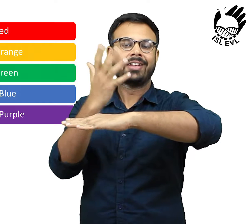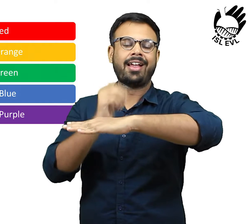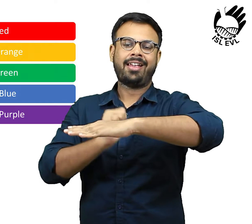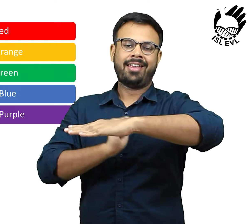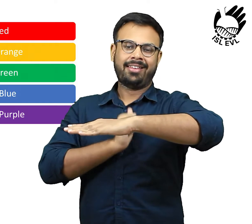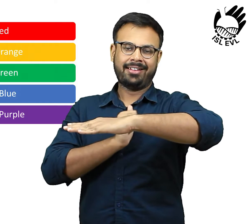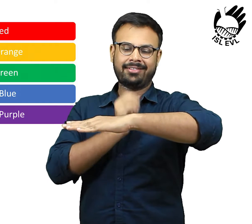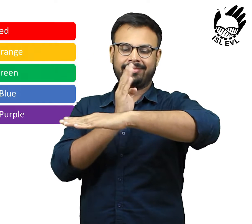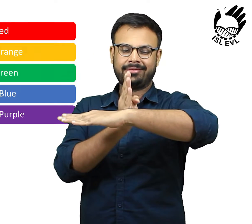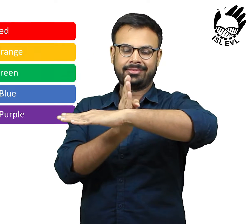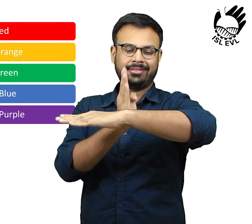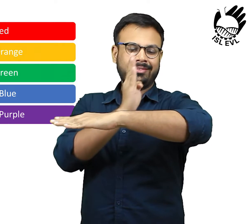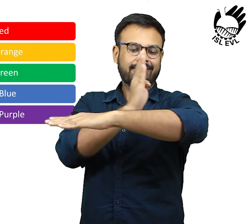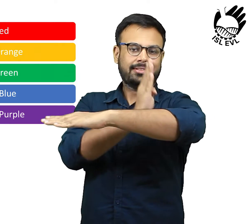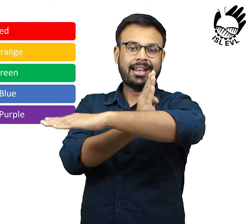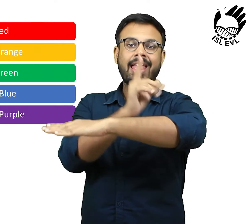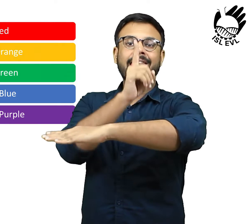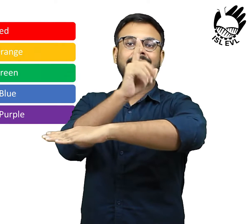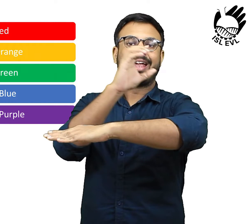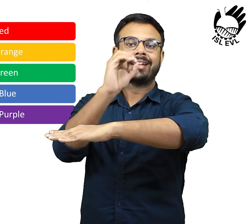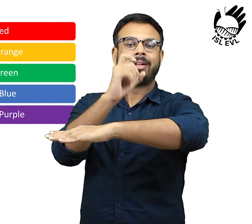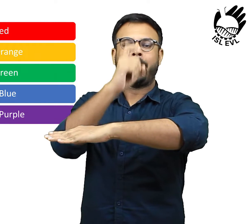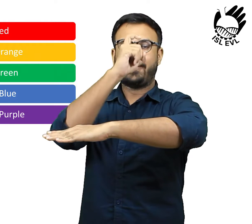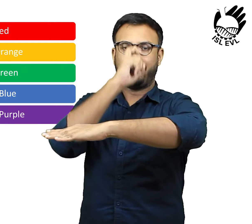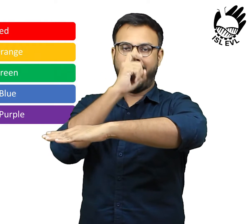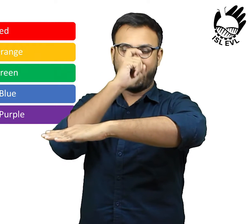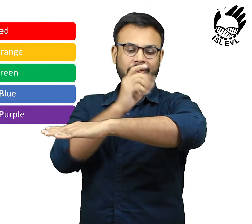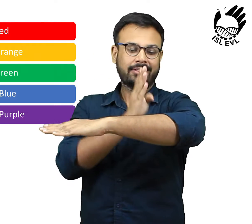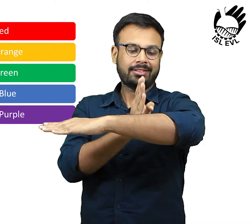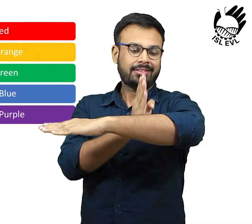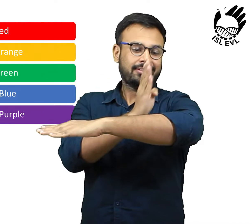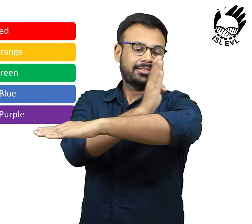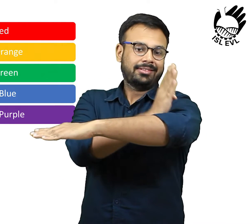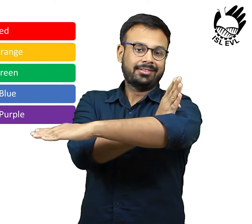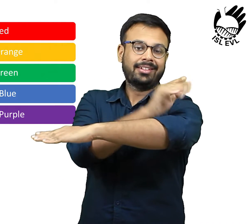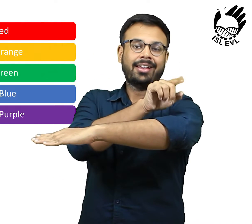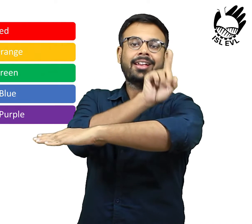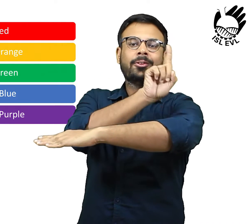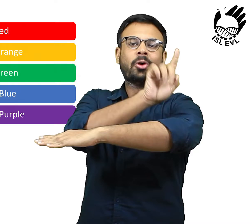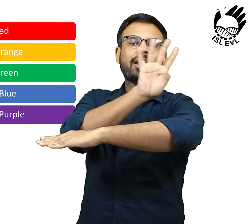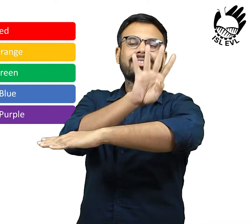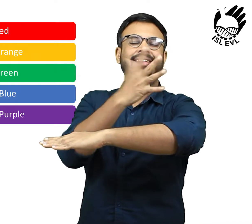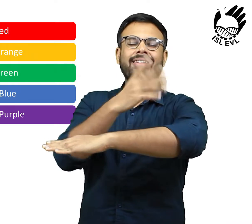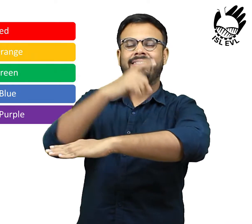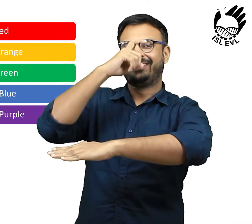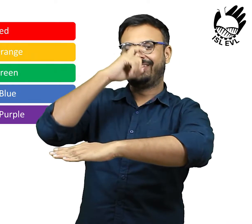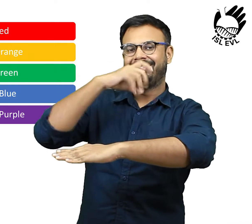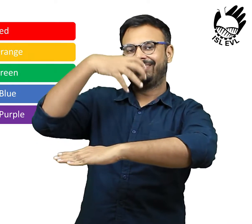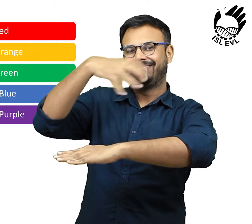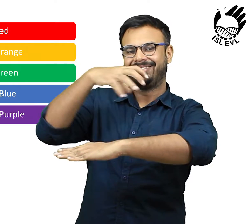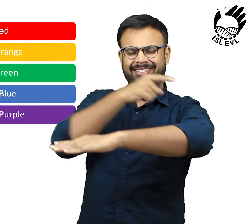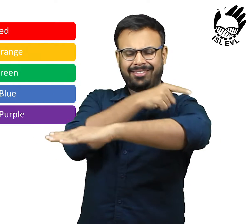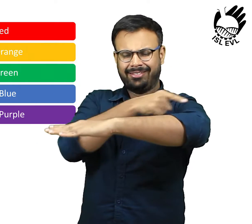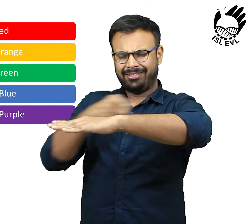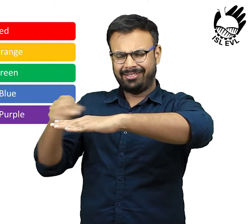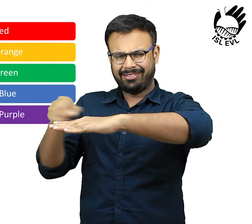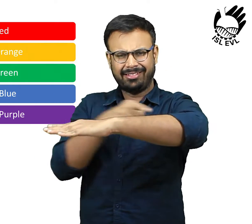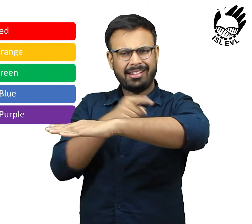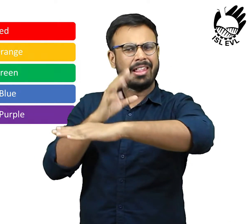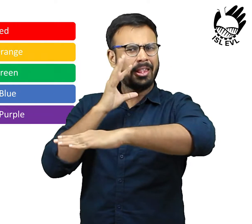Number 4 is orange. Number 7 is green.